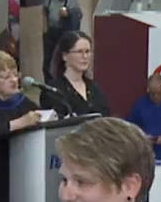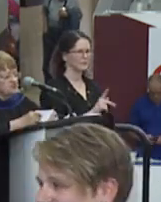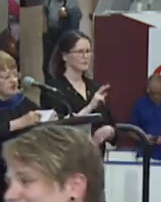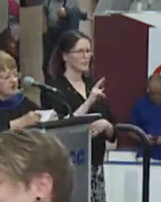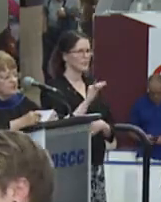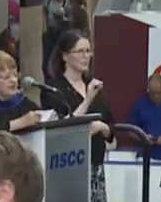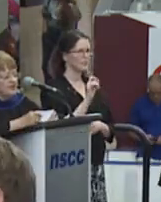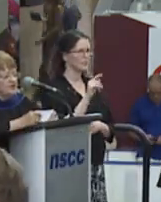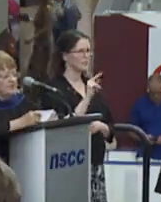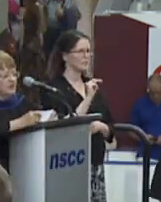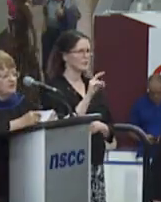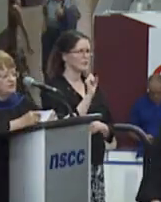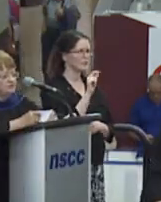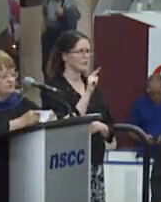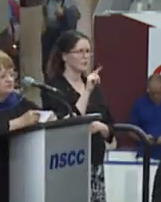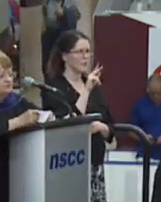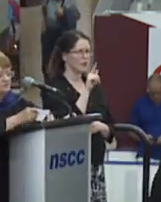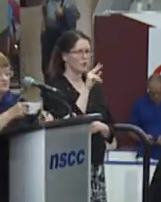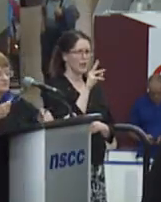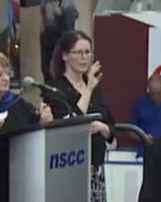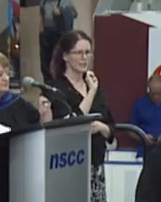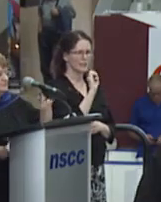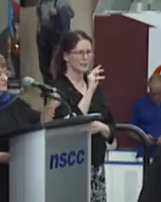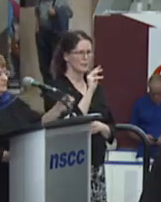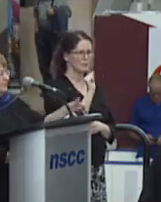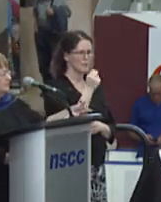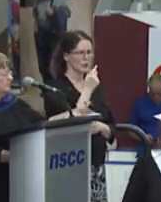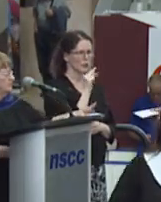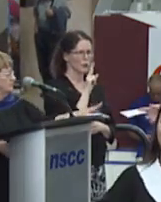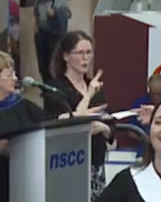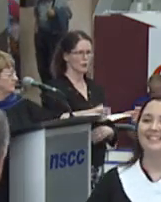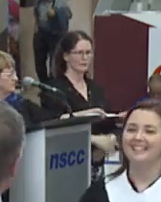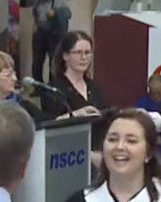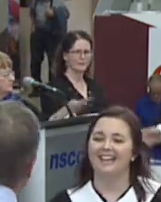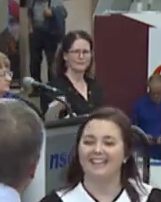Kristen Slonwhite Magoo.